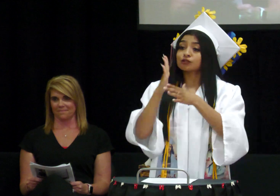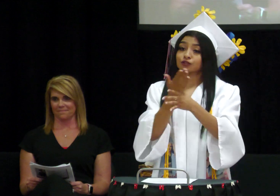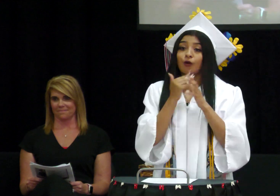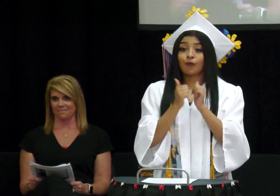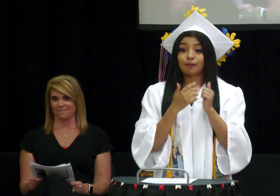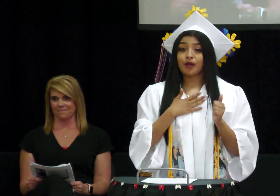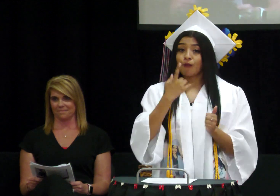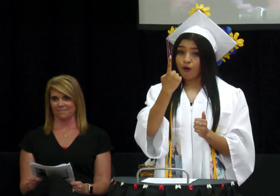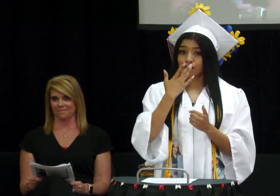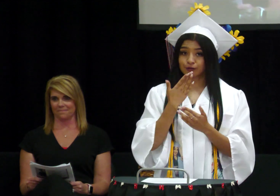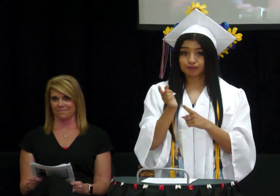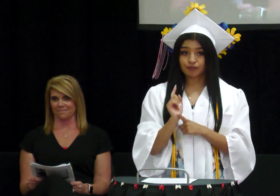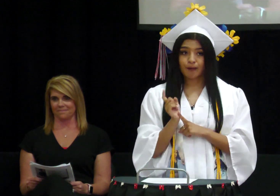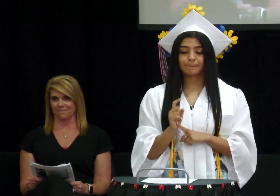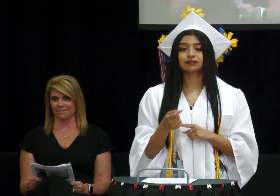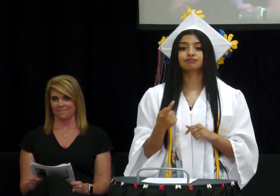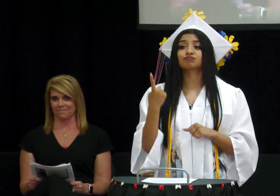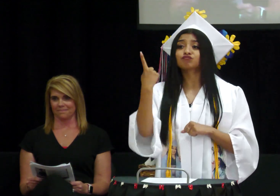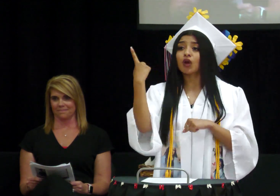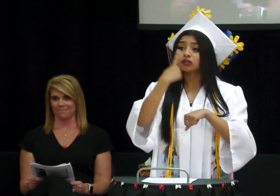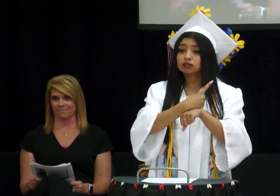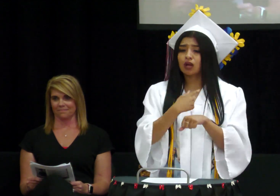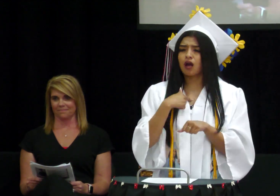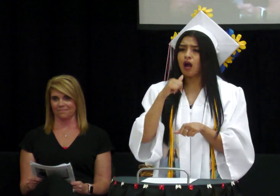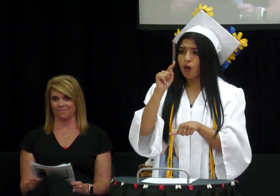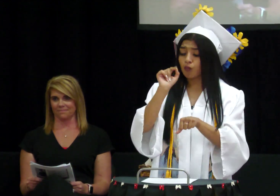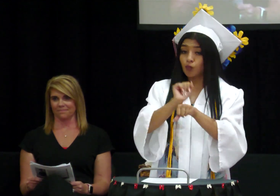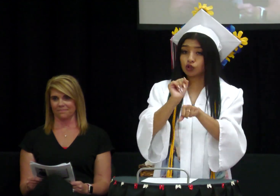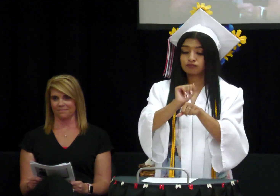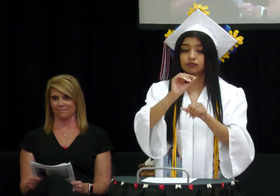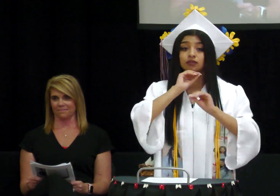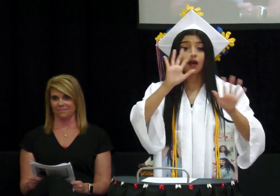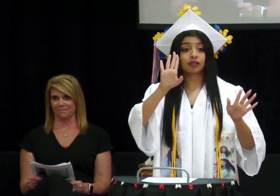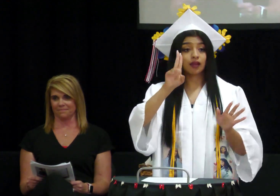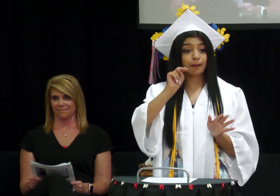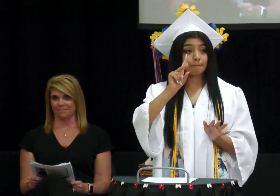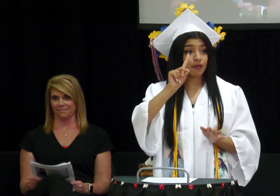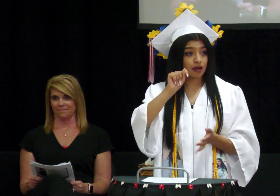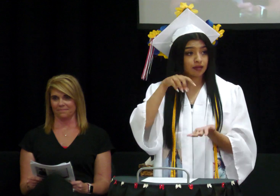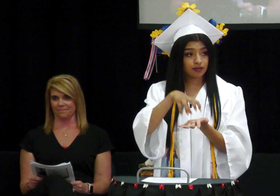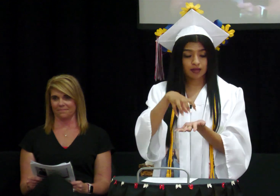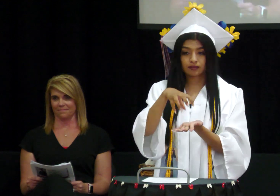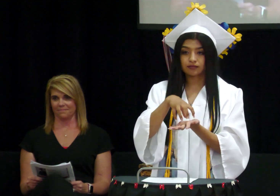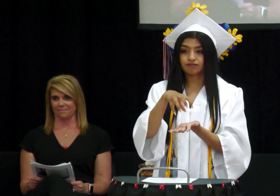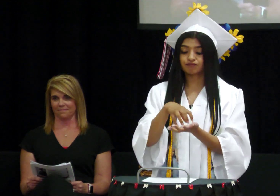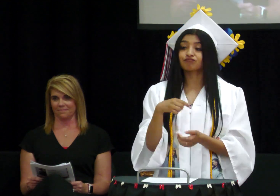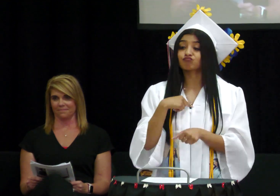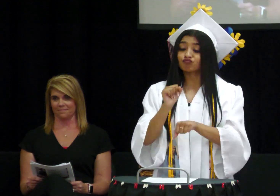times. And I want to share one moment. So I worked at Nothing Bundt